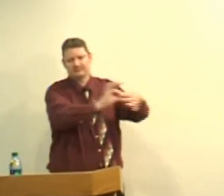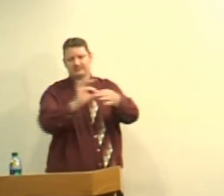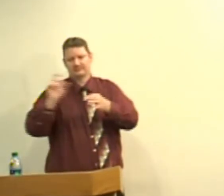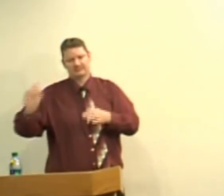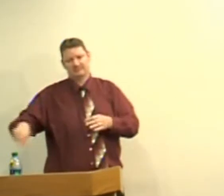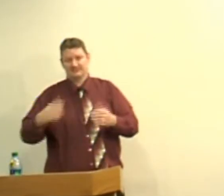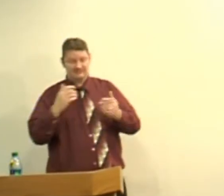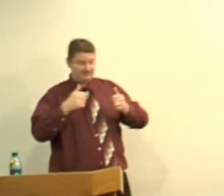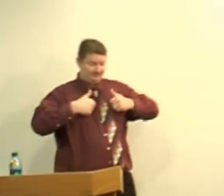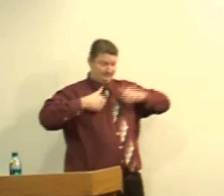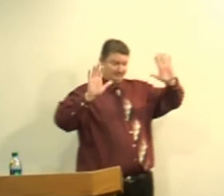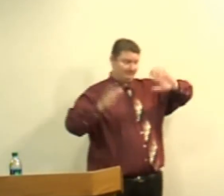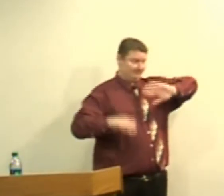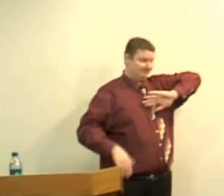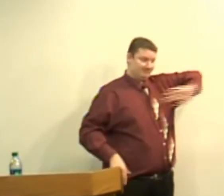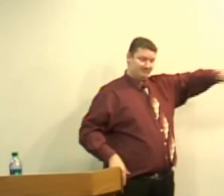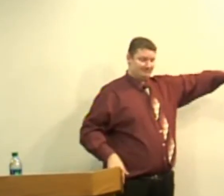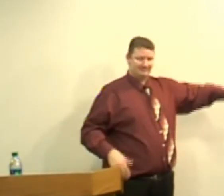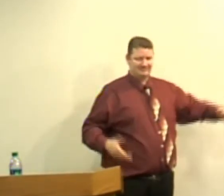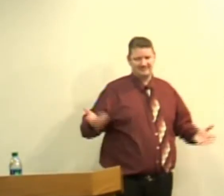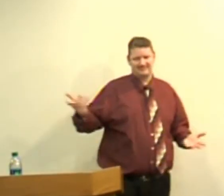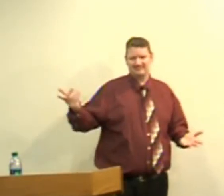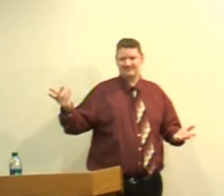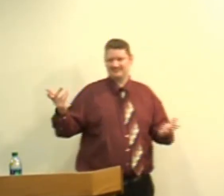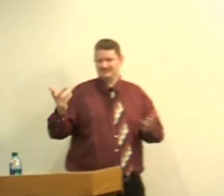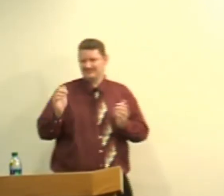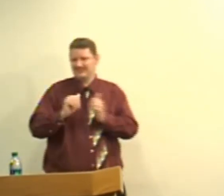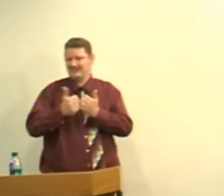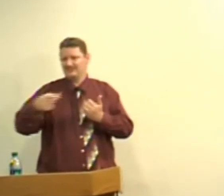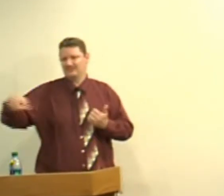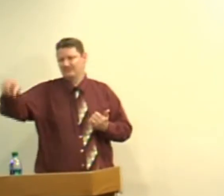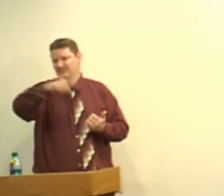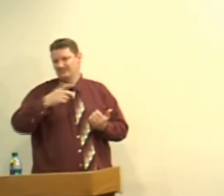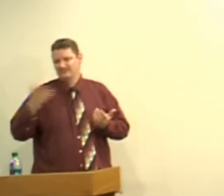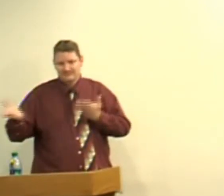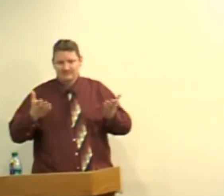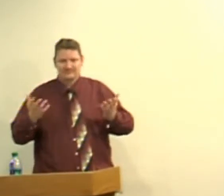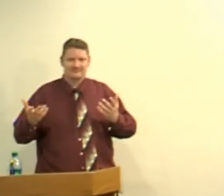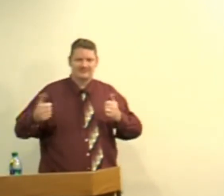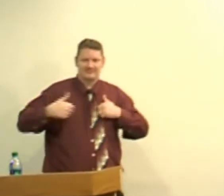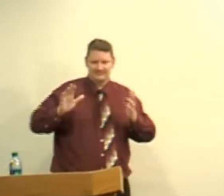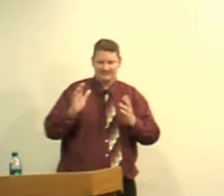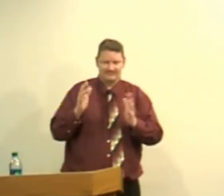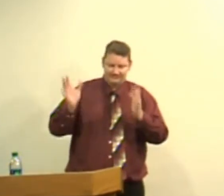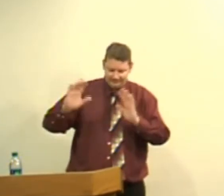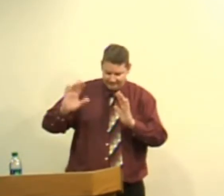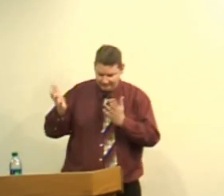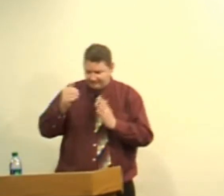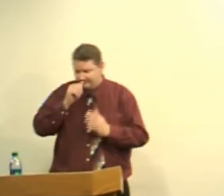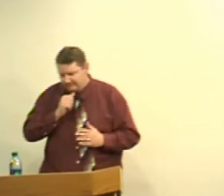there is no separation. Just as there is no separation of these three things. Sacrifice, suffering, and serving.